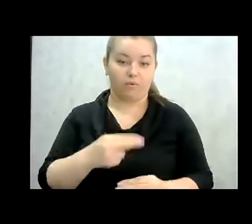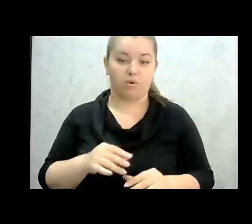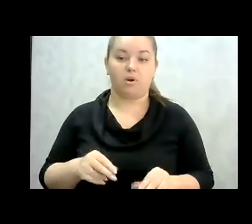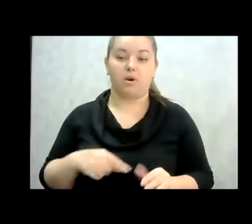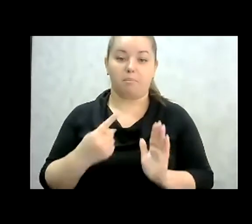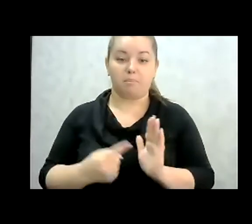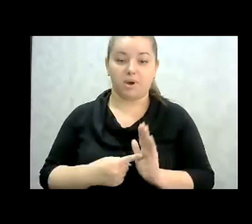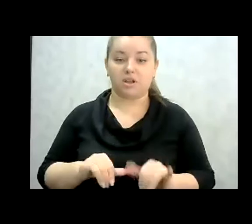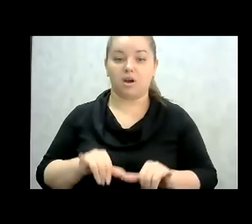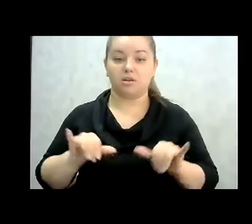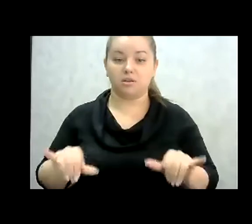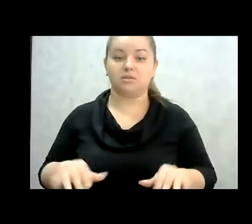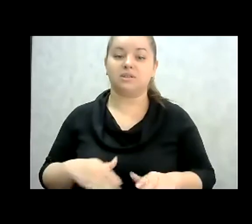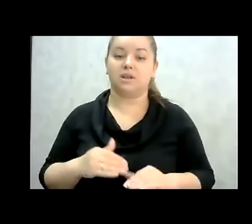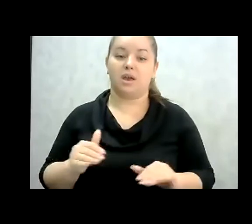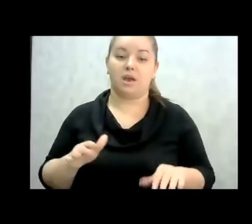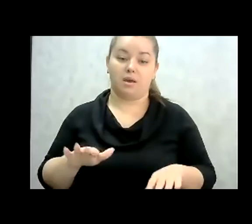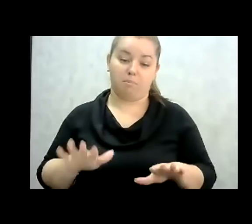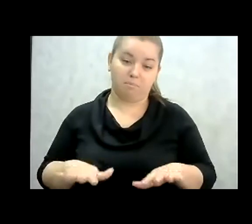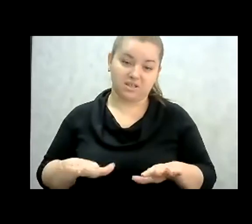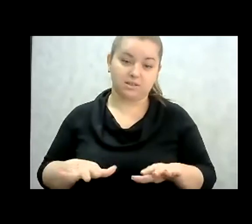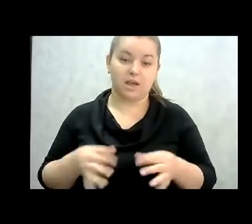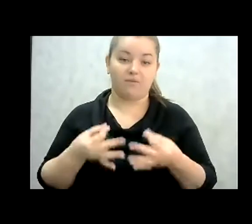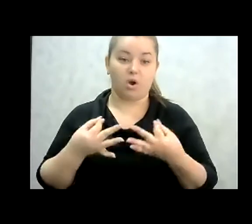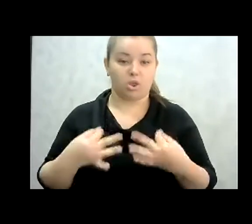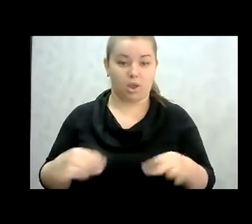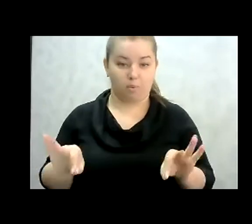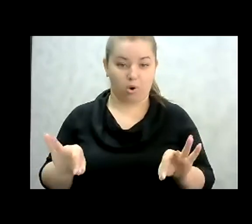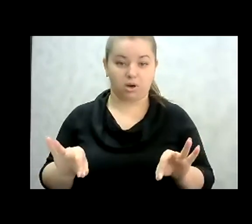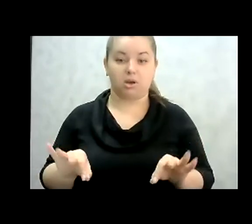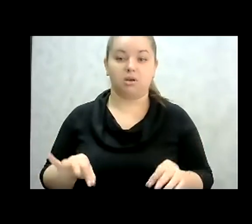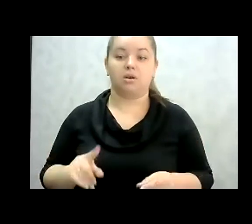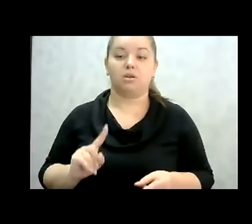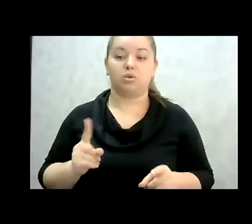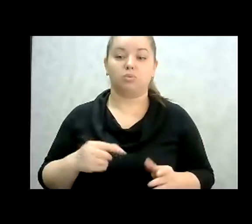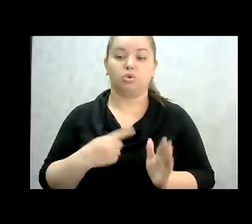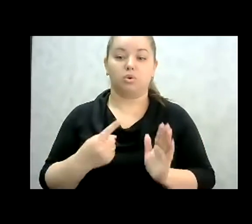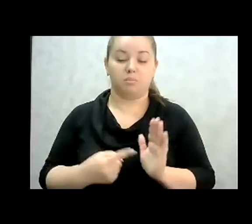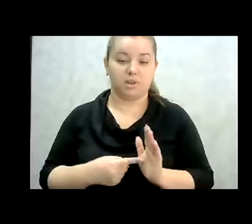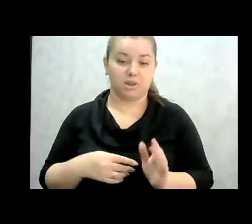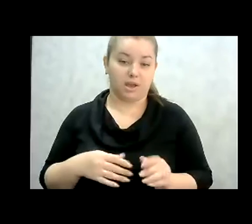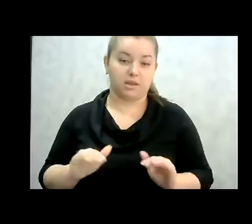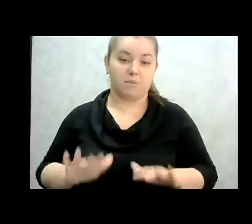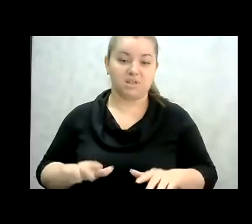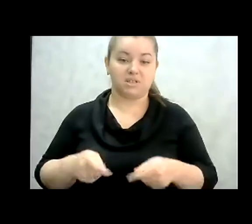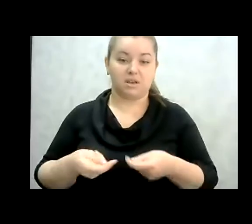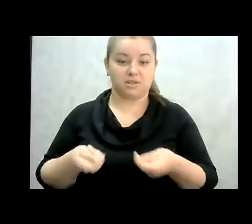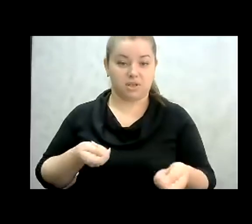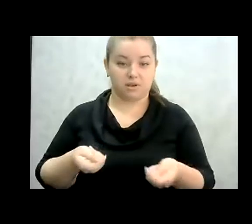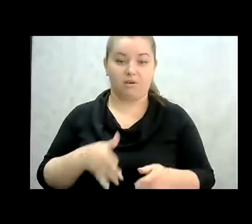The policy of our ministry is to give special attention to the development of local democracy,